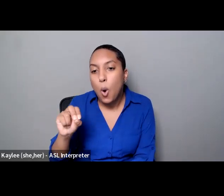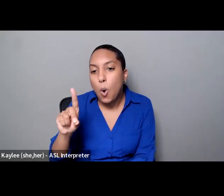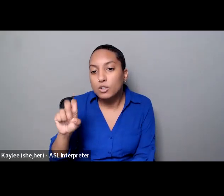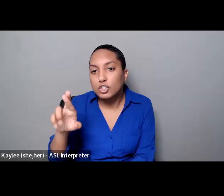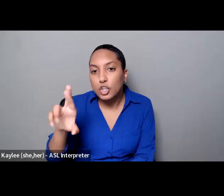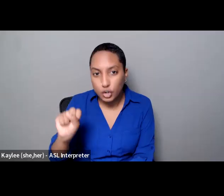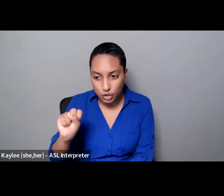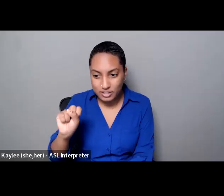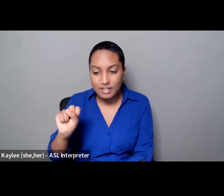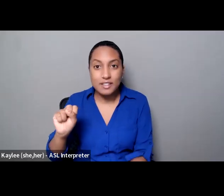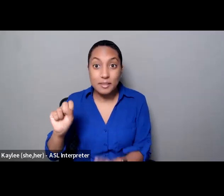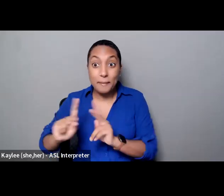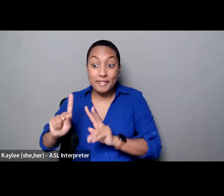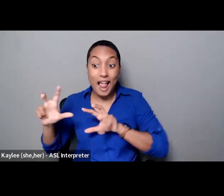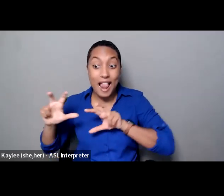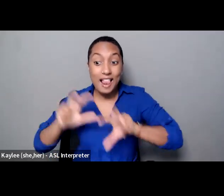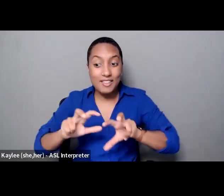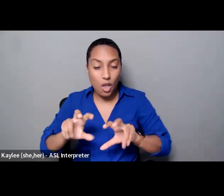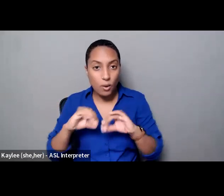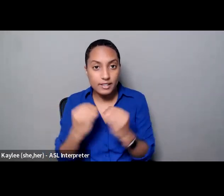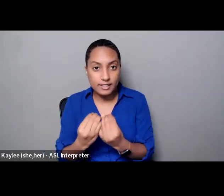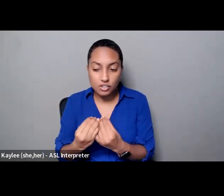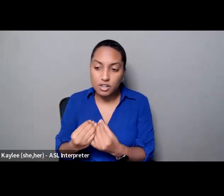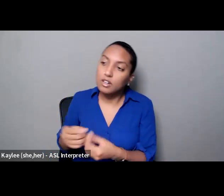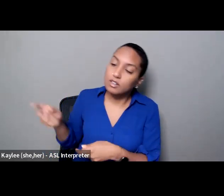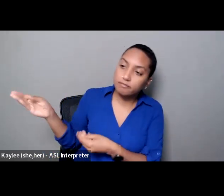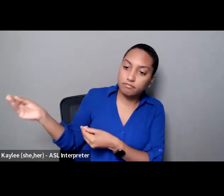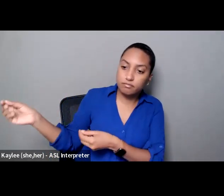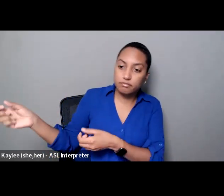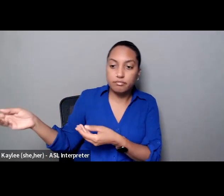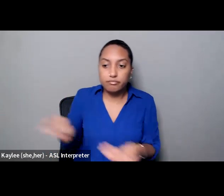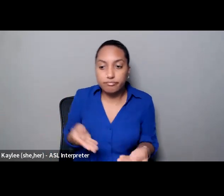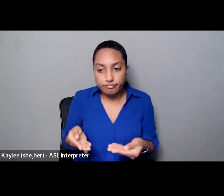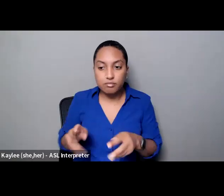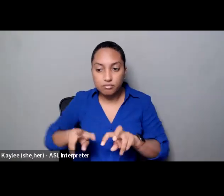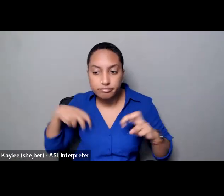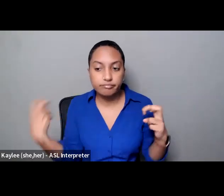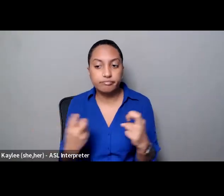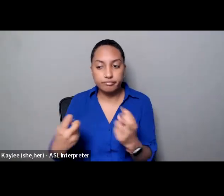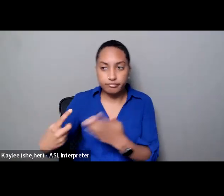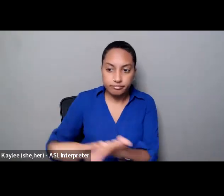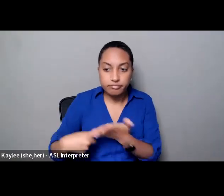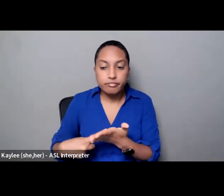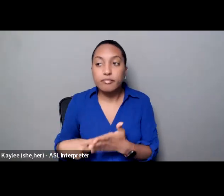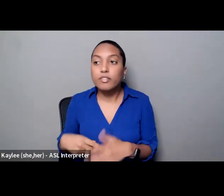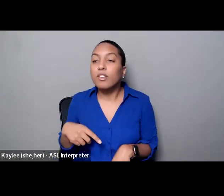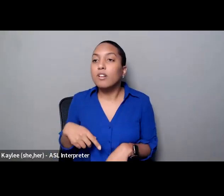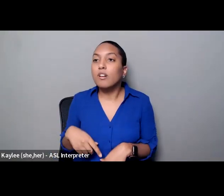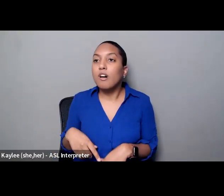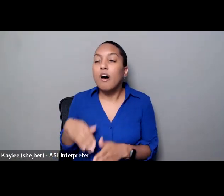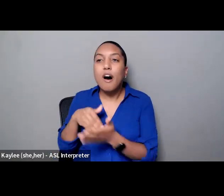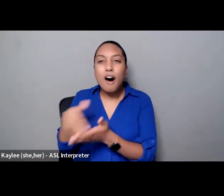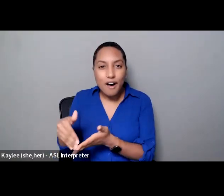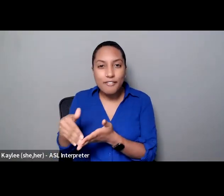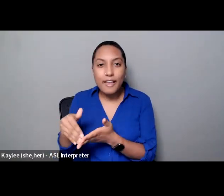the staff of an organization is making decisions about clients or consumers, and they don't necessarily have a clue